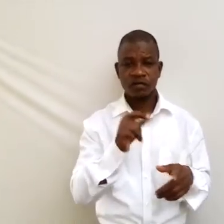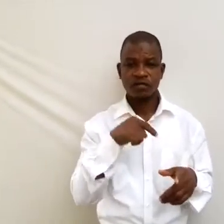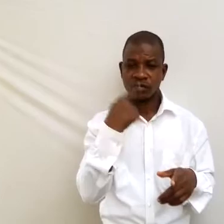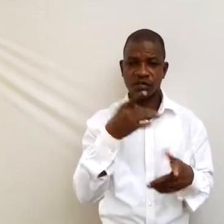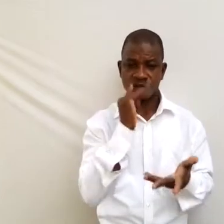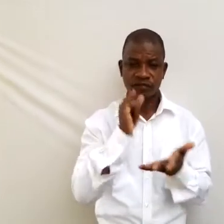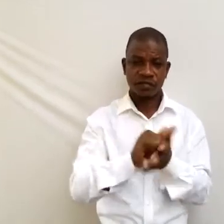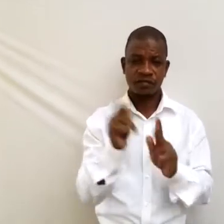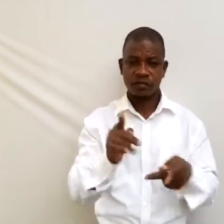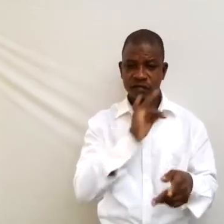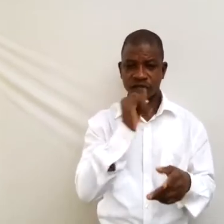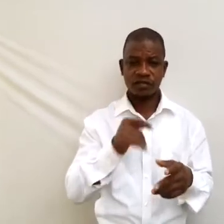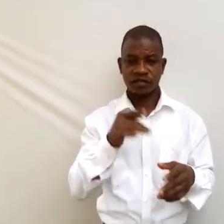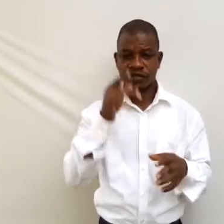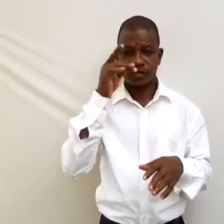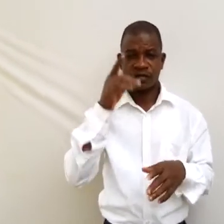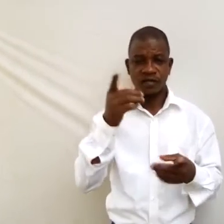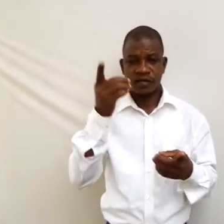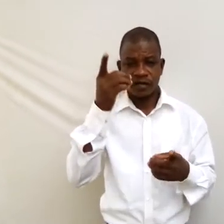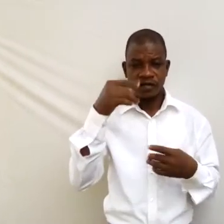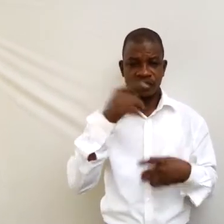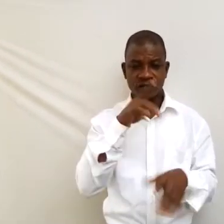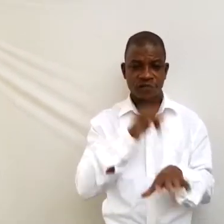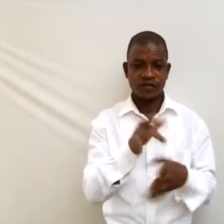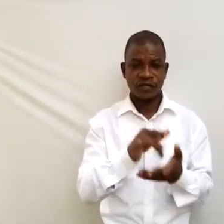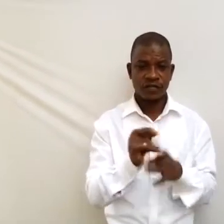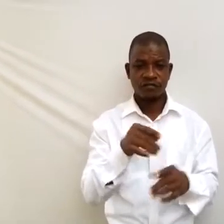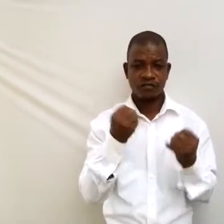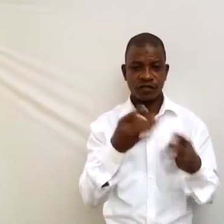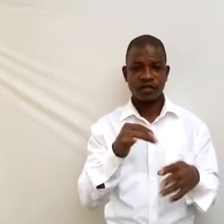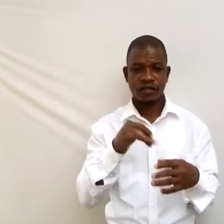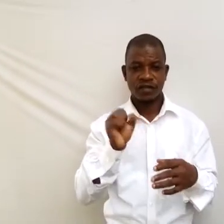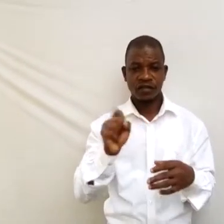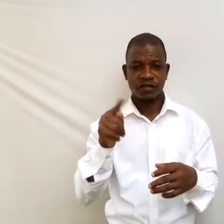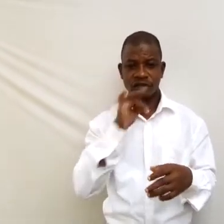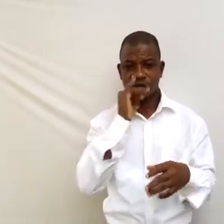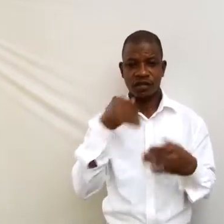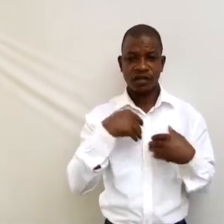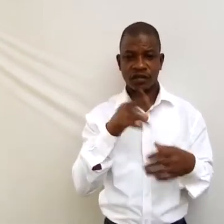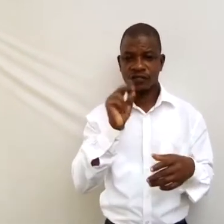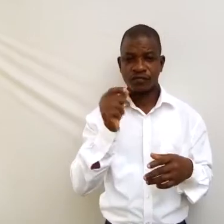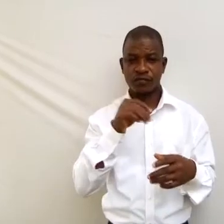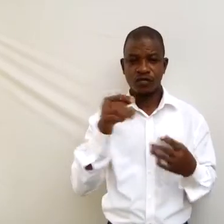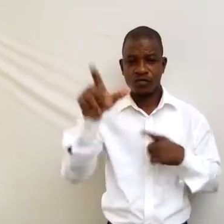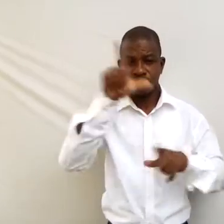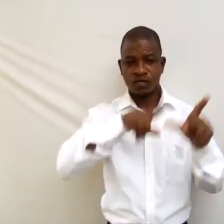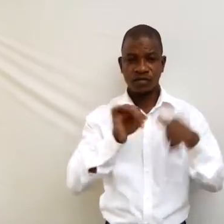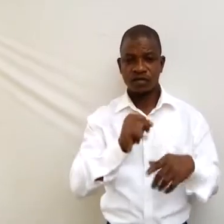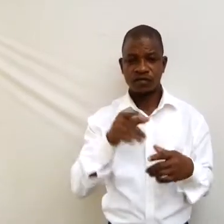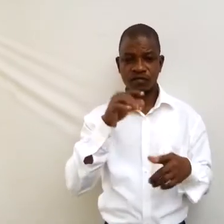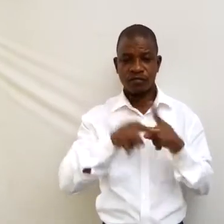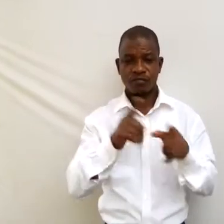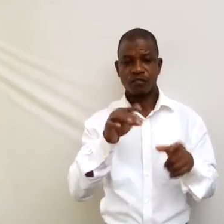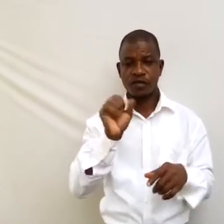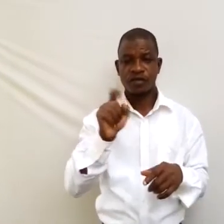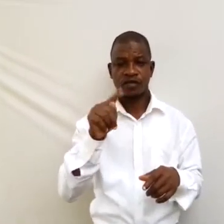infected because many STIs have no symptoms. But STIs can still be passed